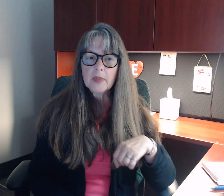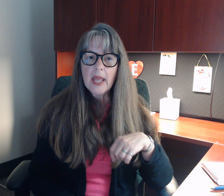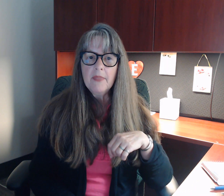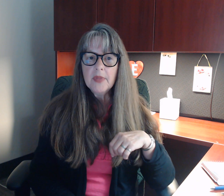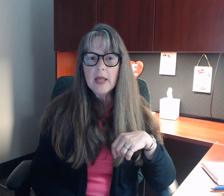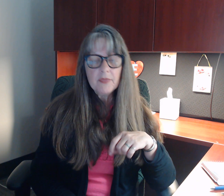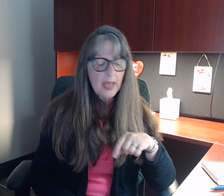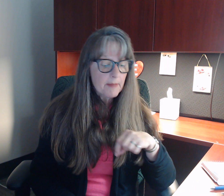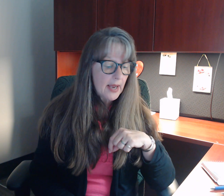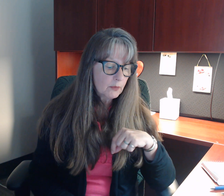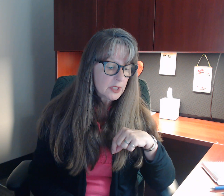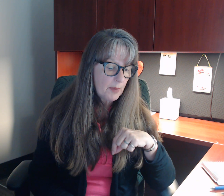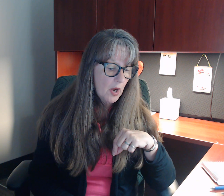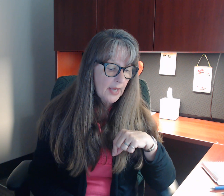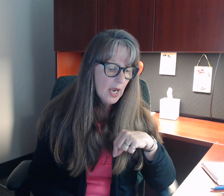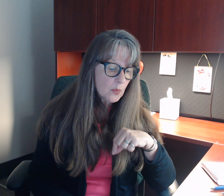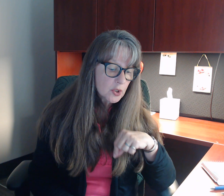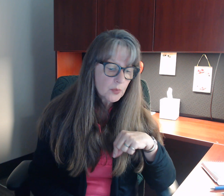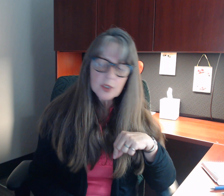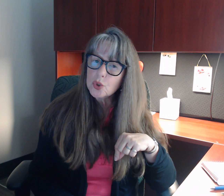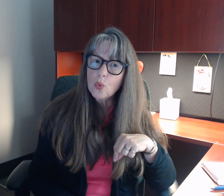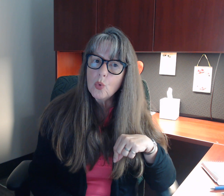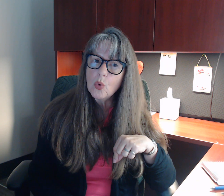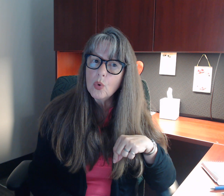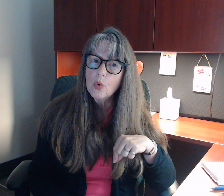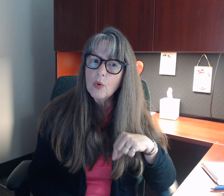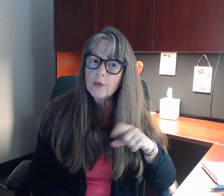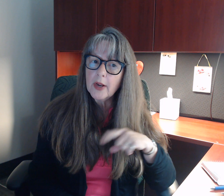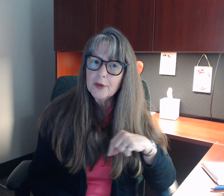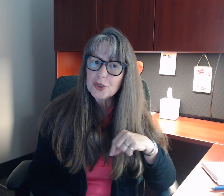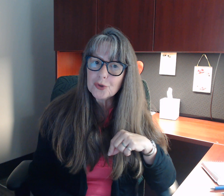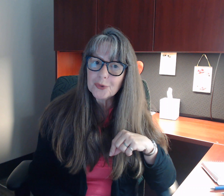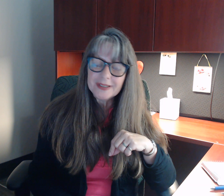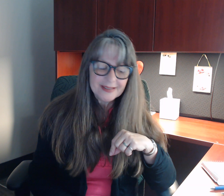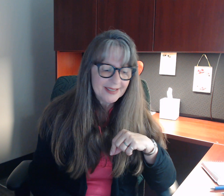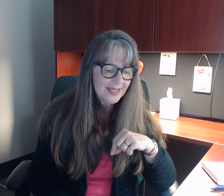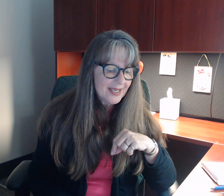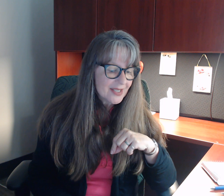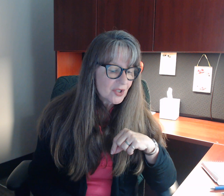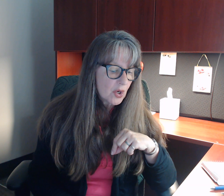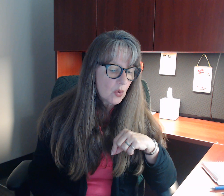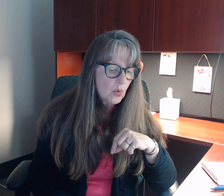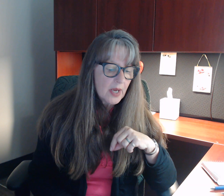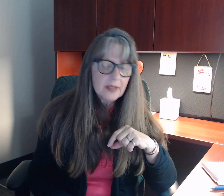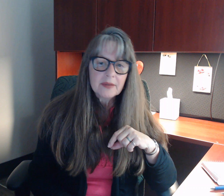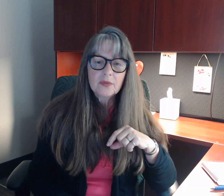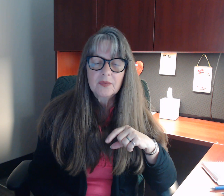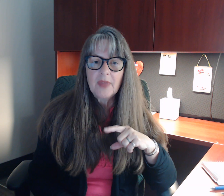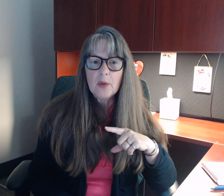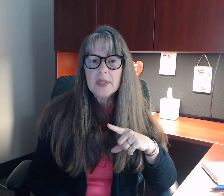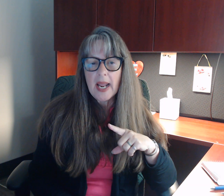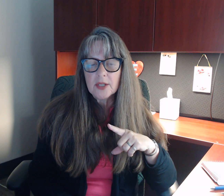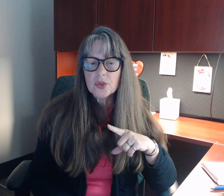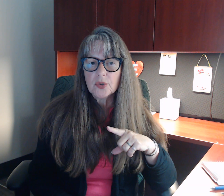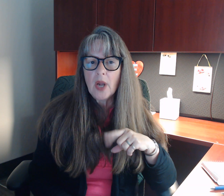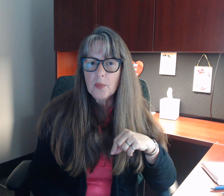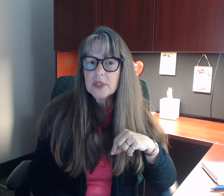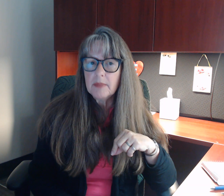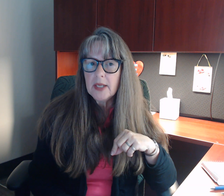And then they might respond, I went to a school for hearing children. So they would answer, I went to